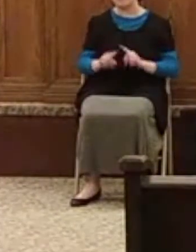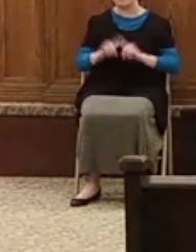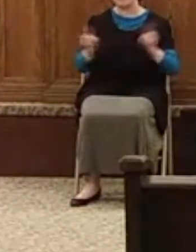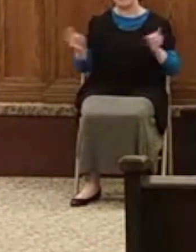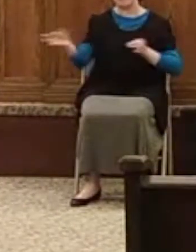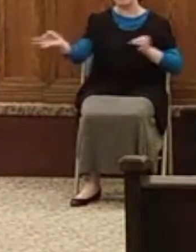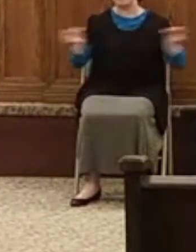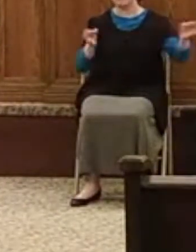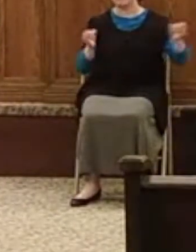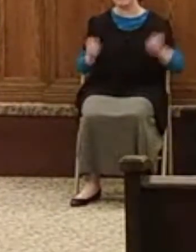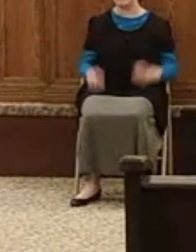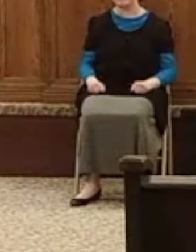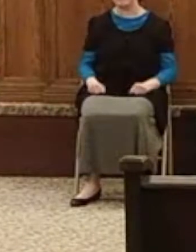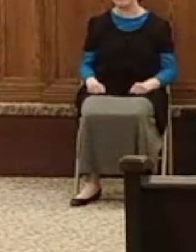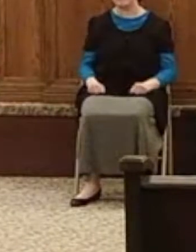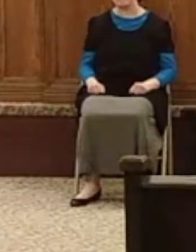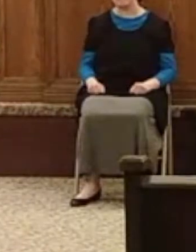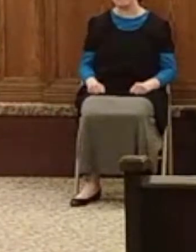Instead of judgment,